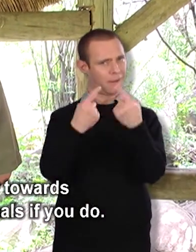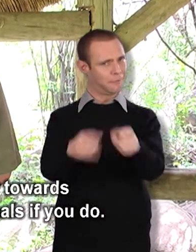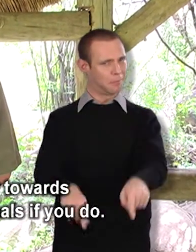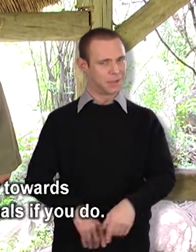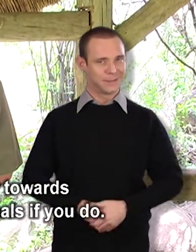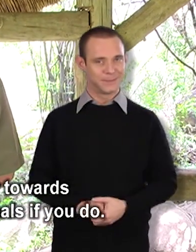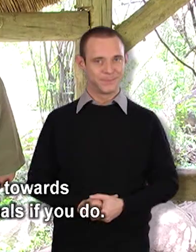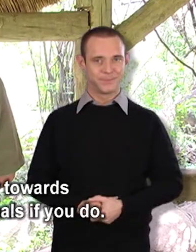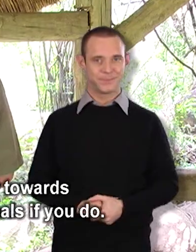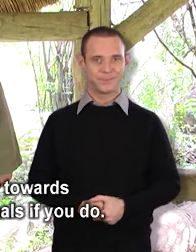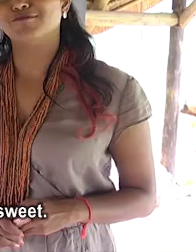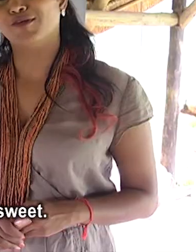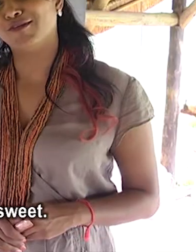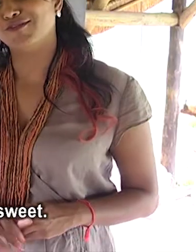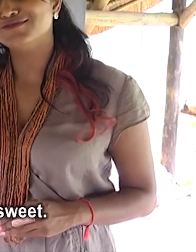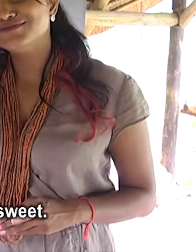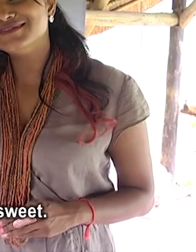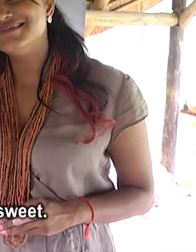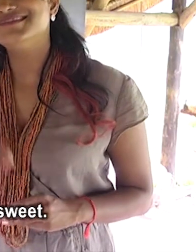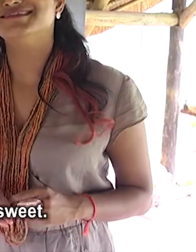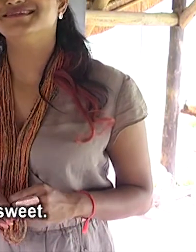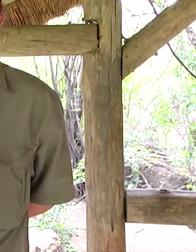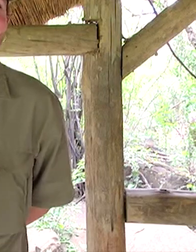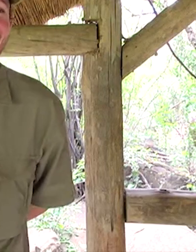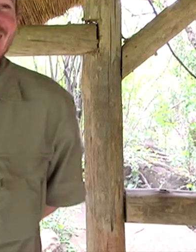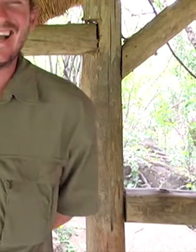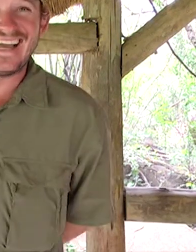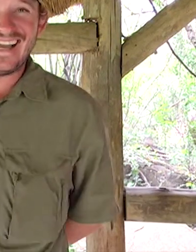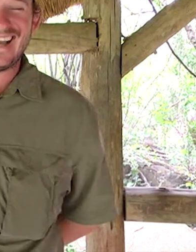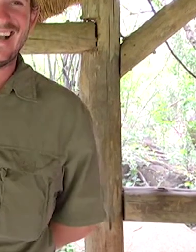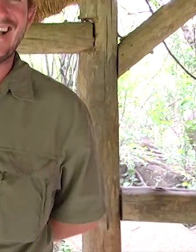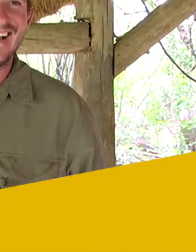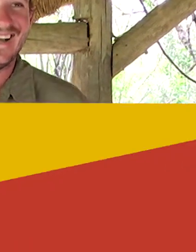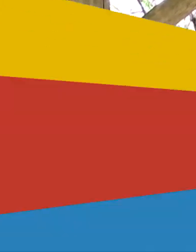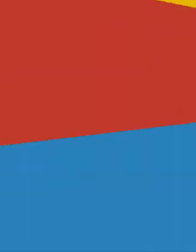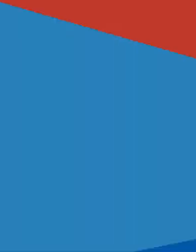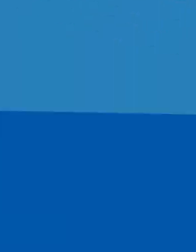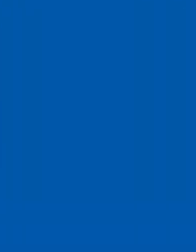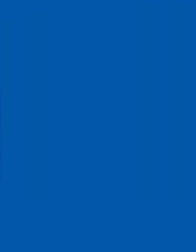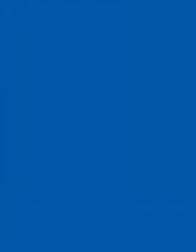animals if you have a favorite. That's sweet.